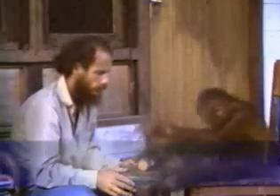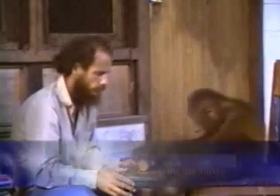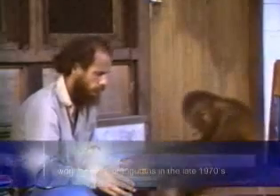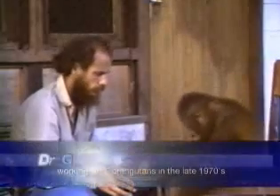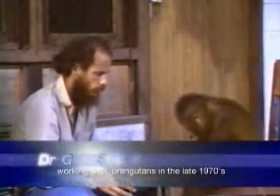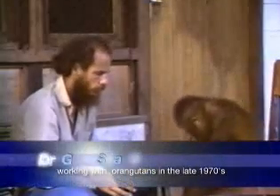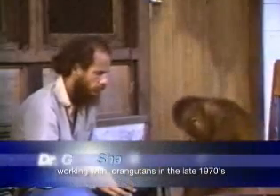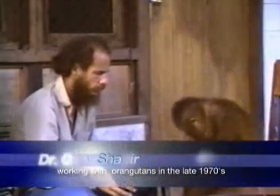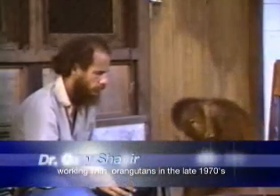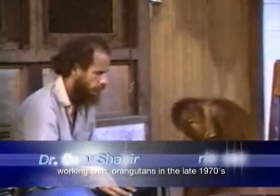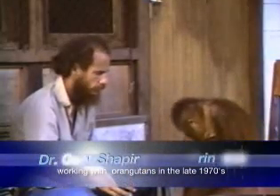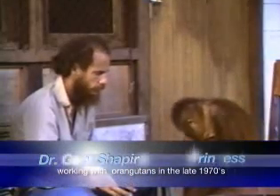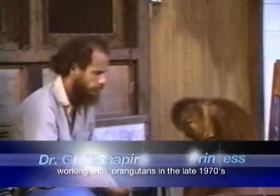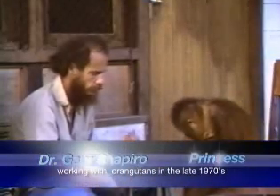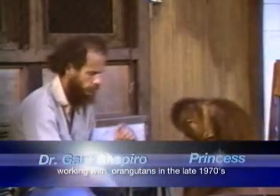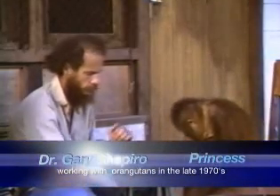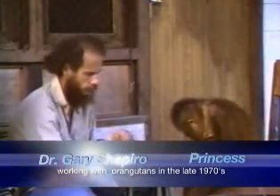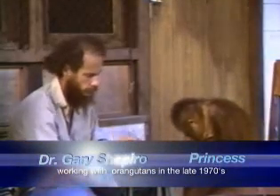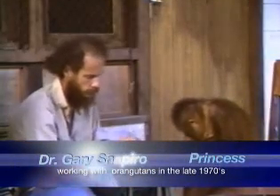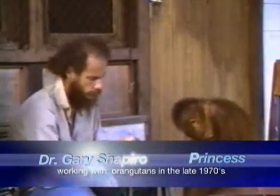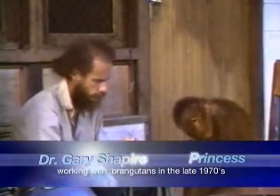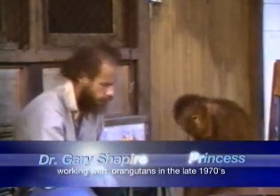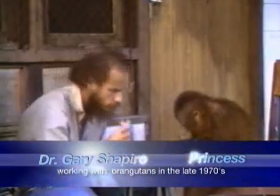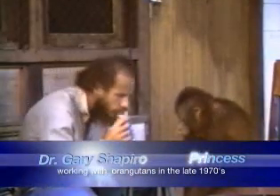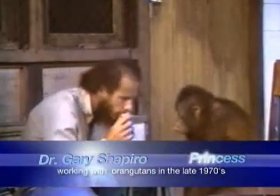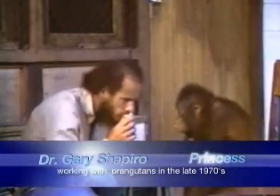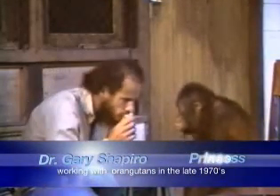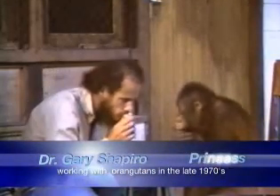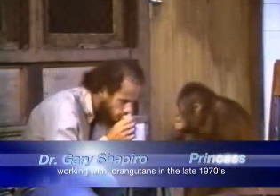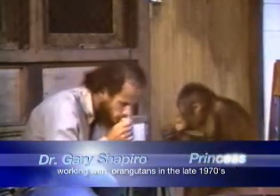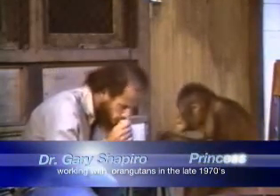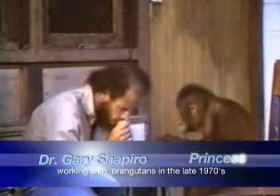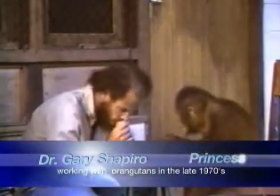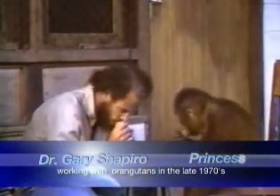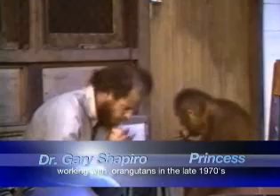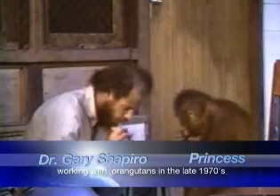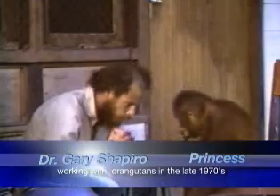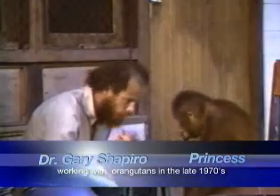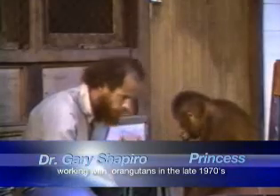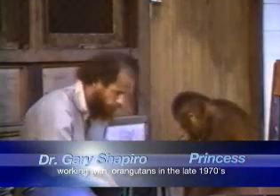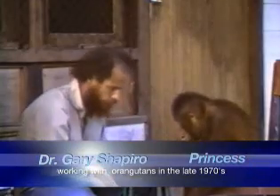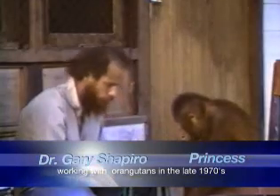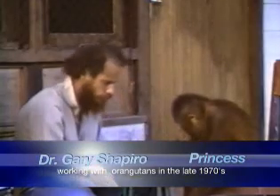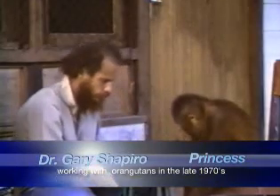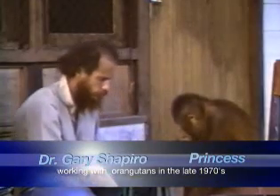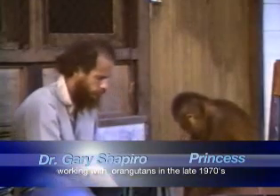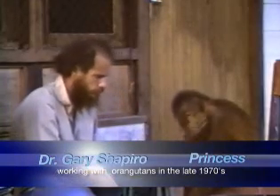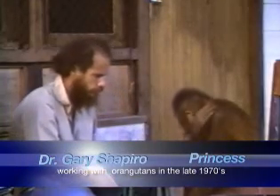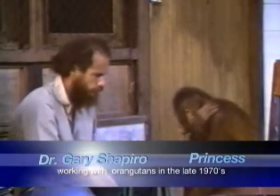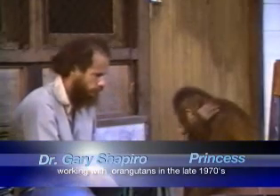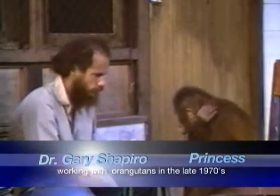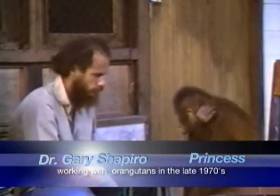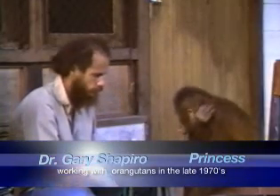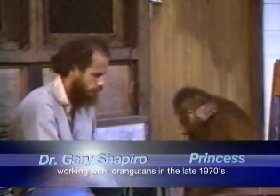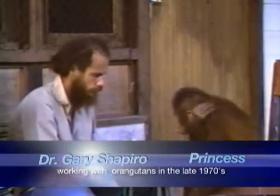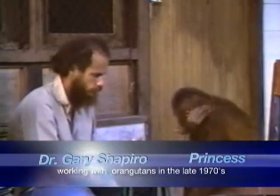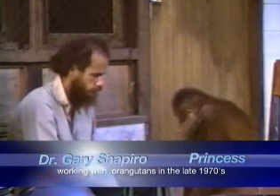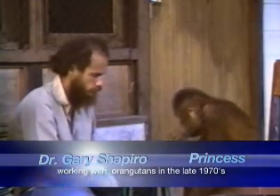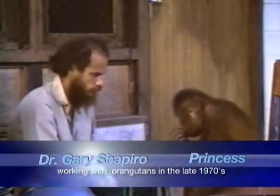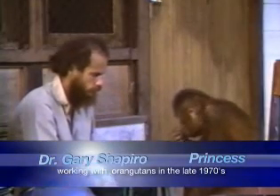This is Dr. Gary Shapiro. He began his involvement with orangutans over 30 years ago. He's the co